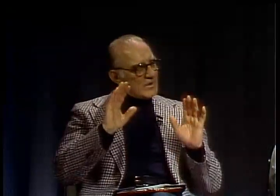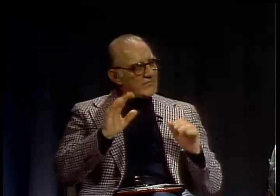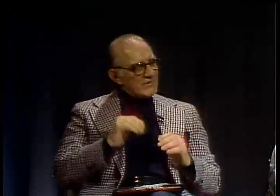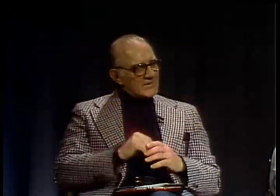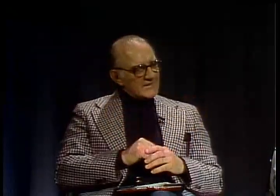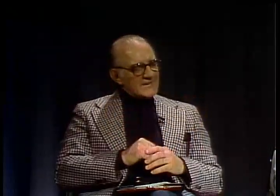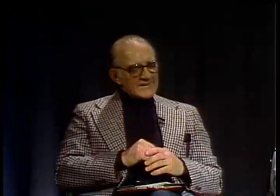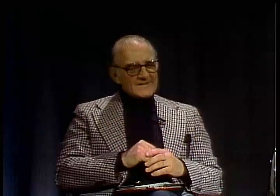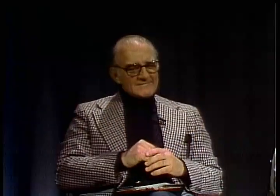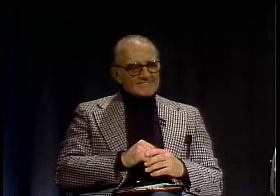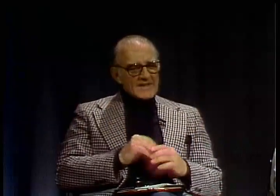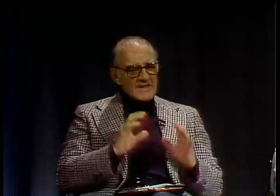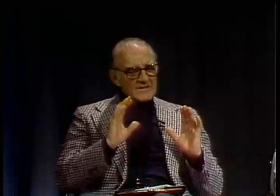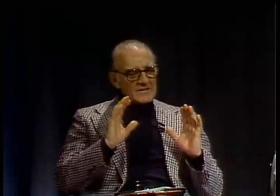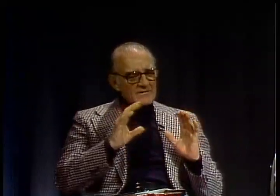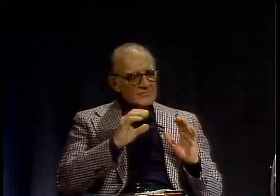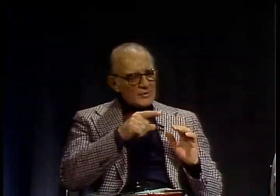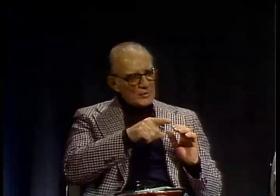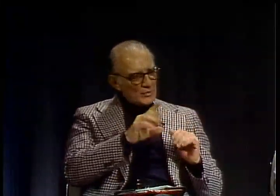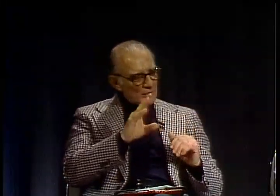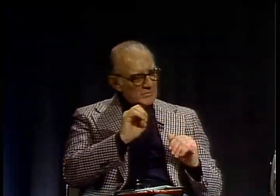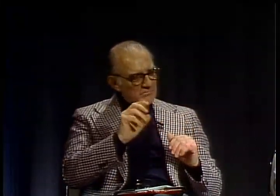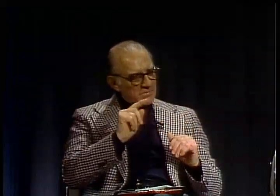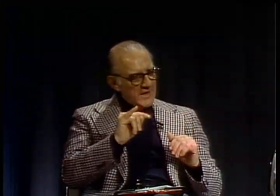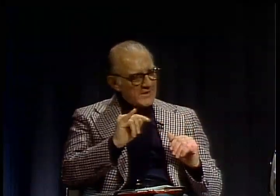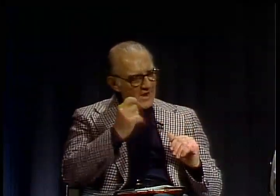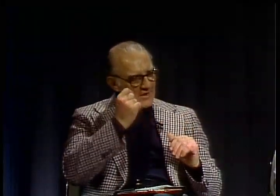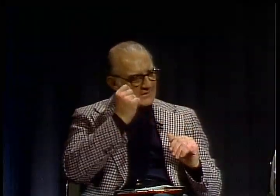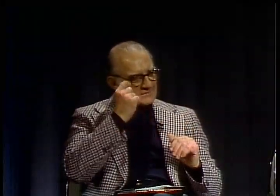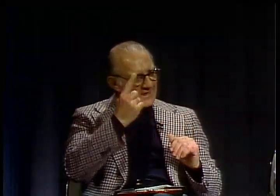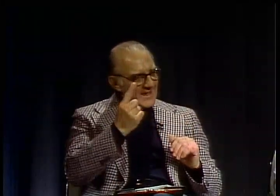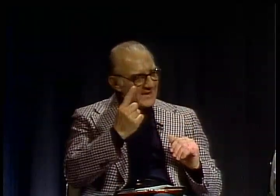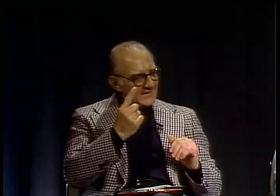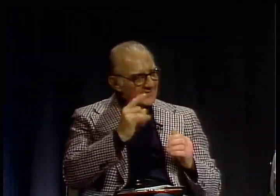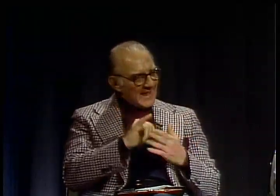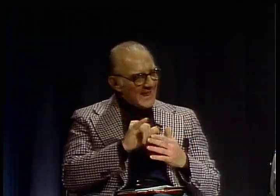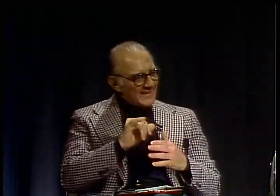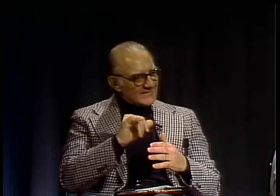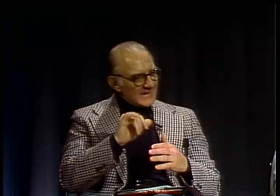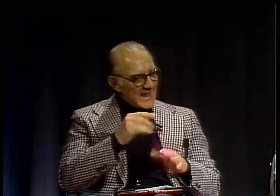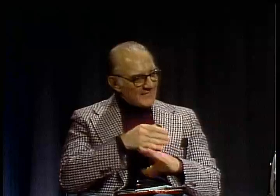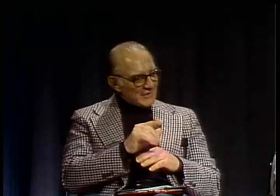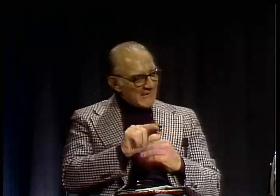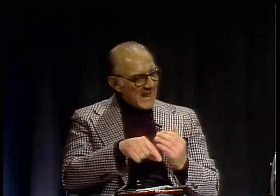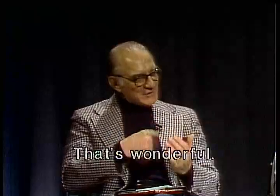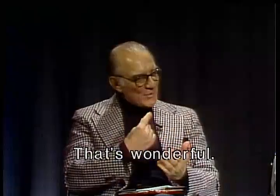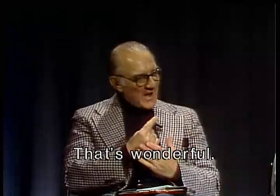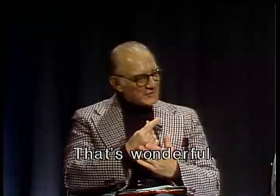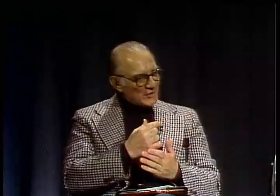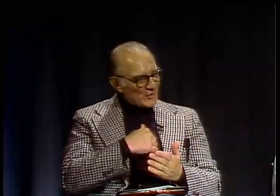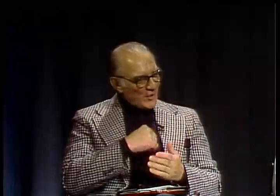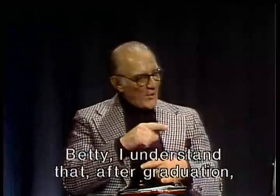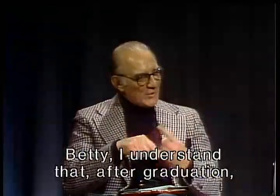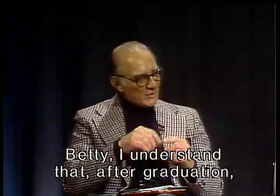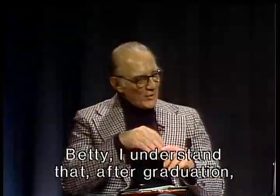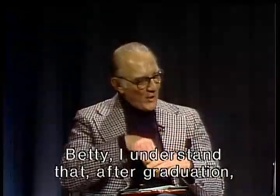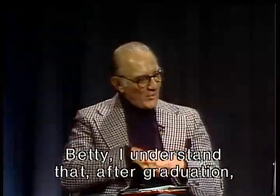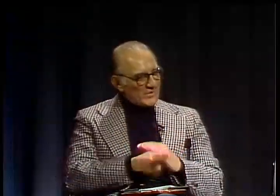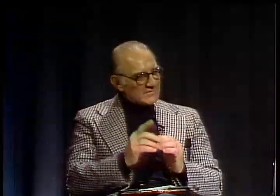Wonderful. And you, Betty, I understand that after graduation you're going to go in